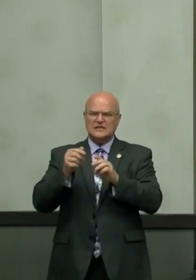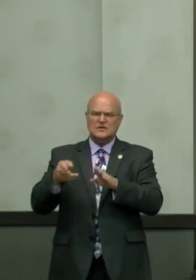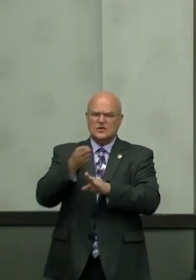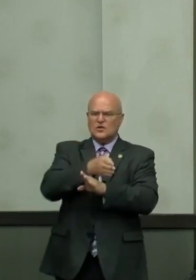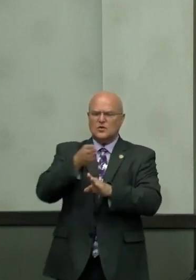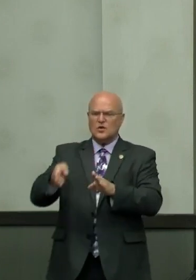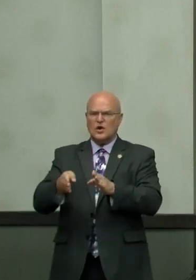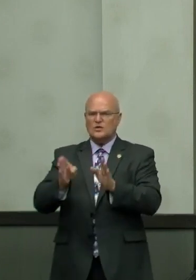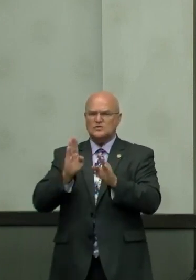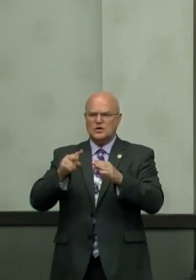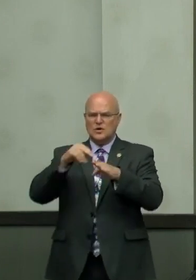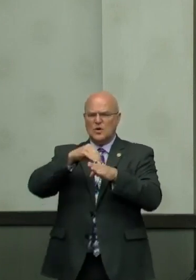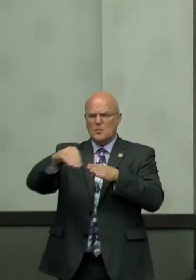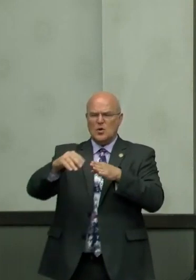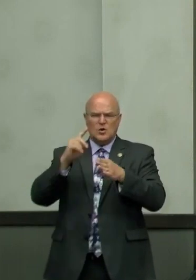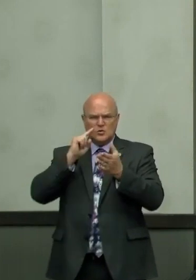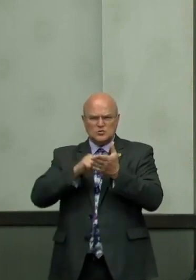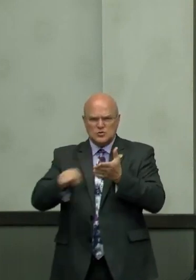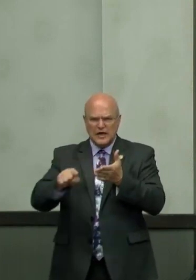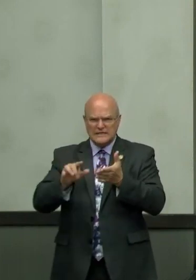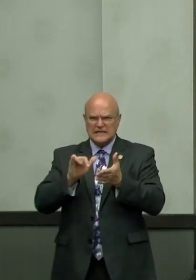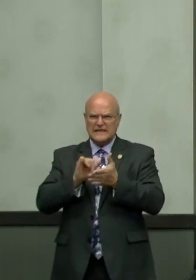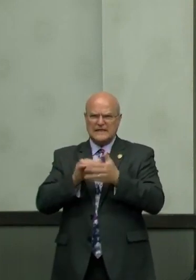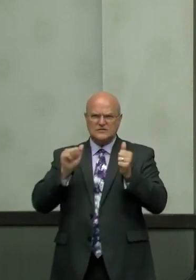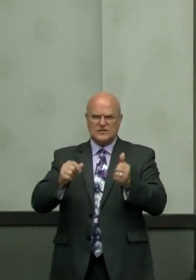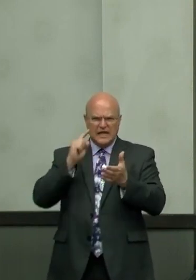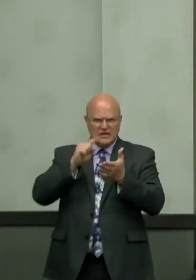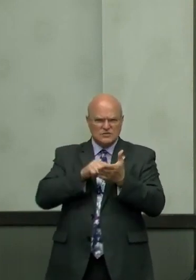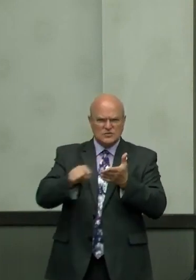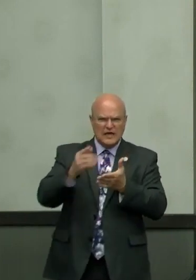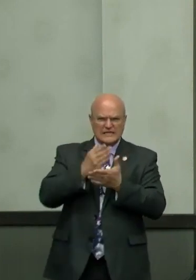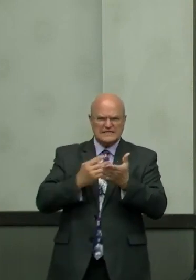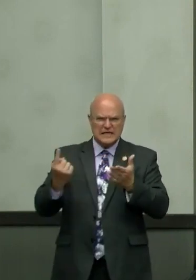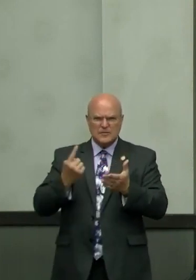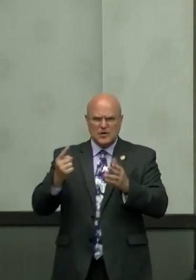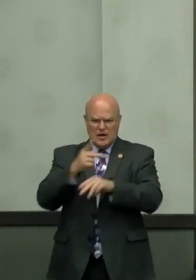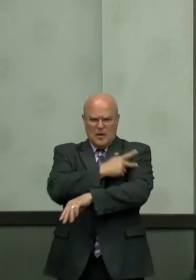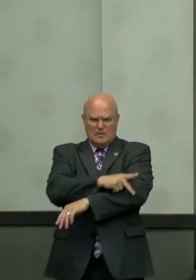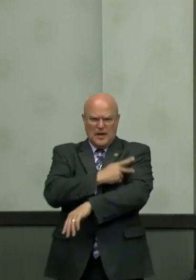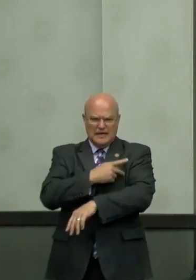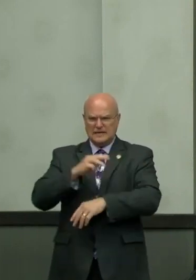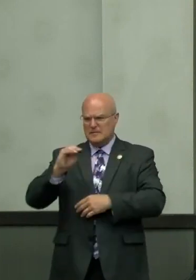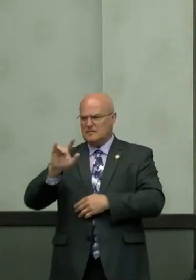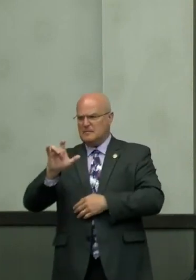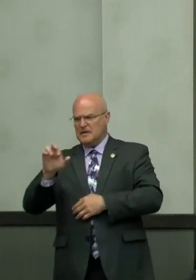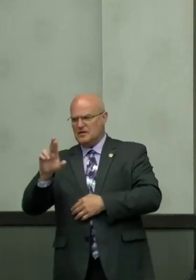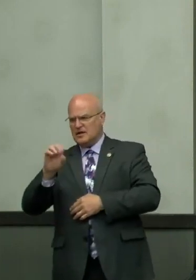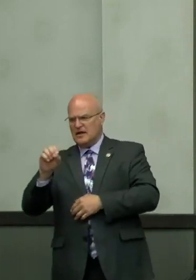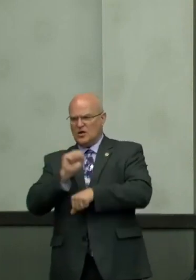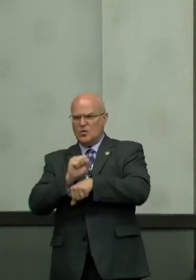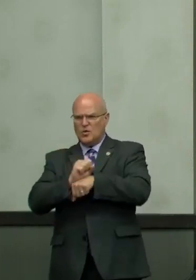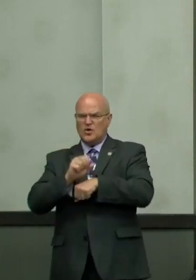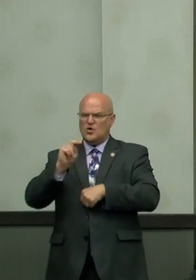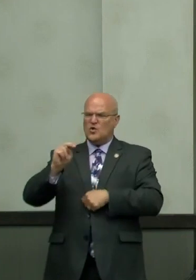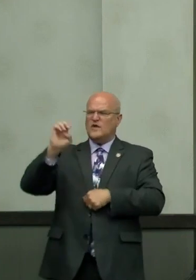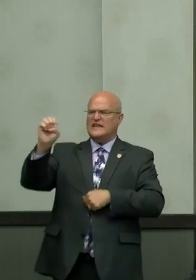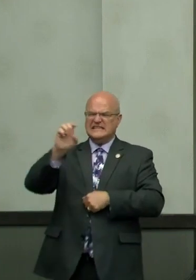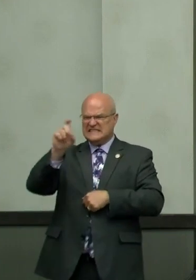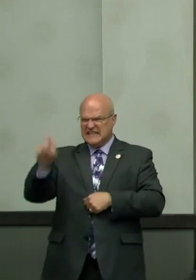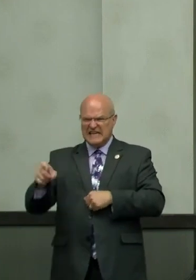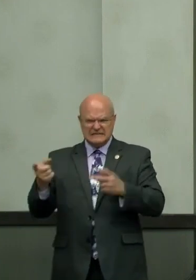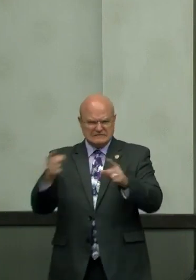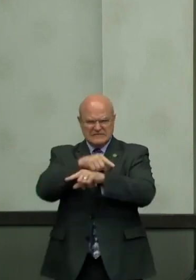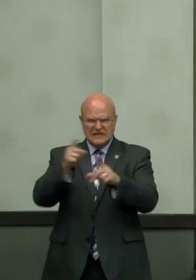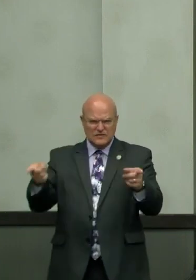cross-border tracing where you might be able to trace a patient in Miller County who works in Northeast Texas or vice